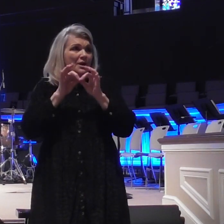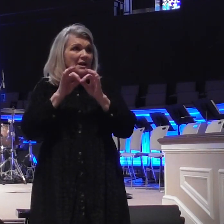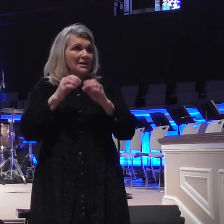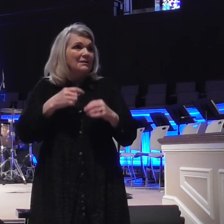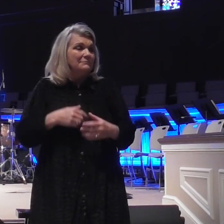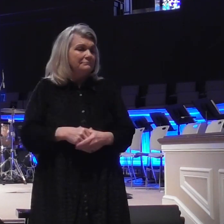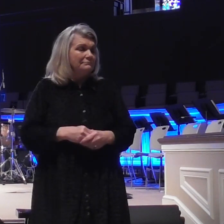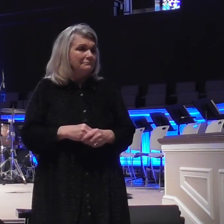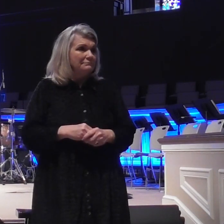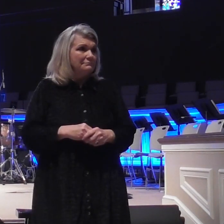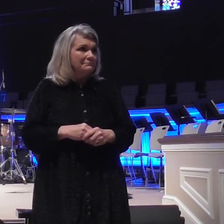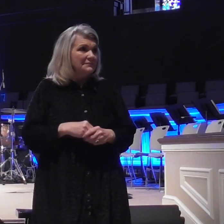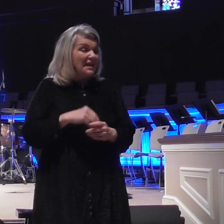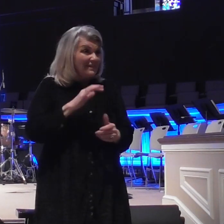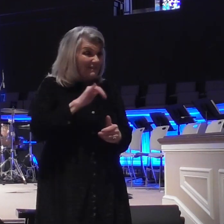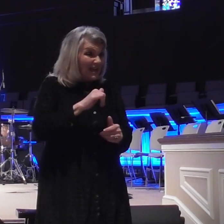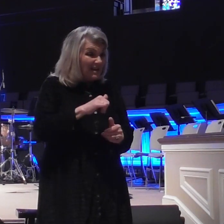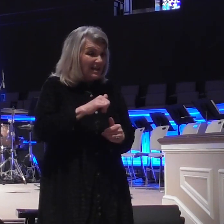No.